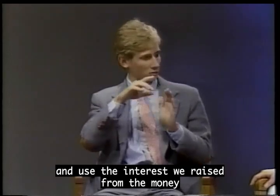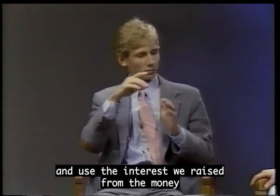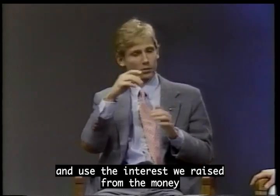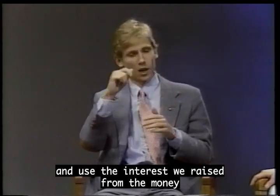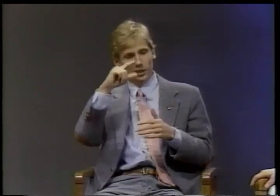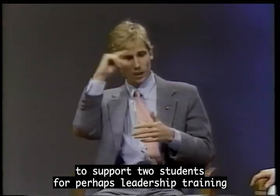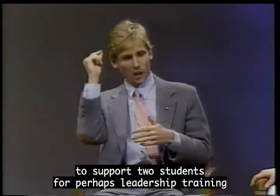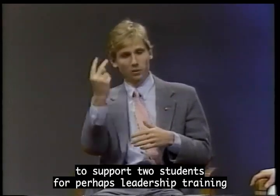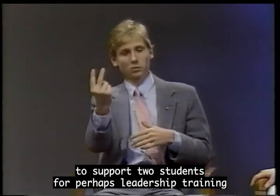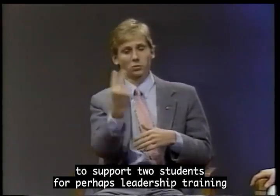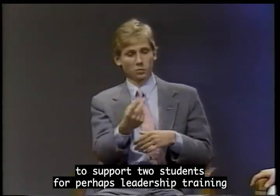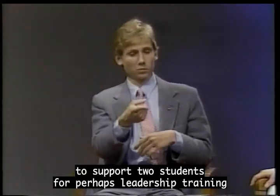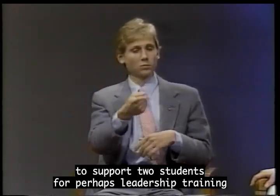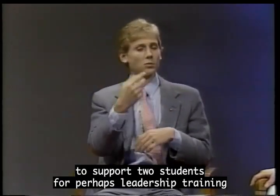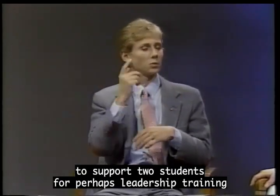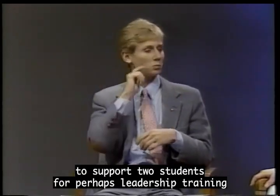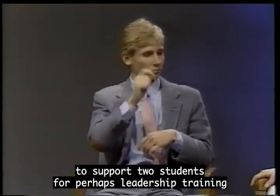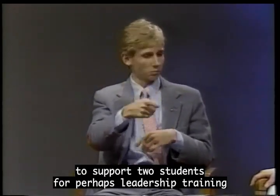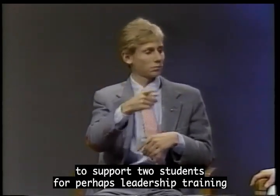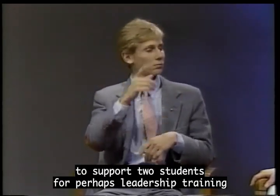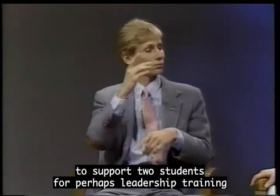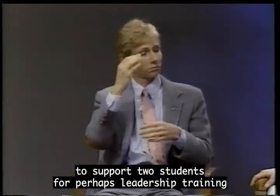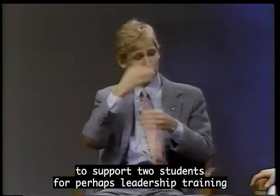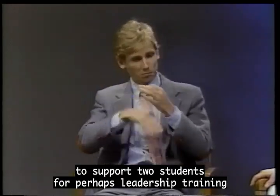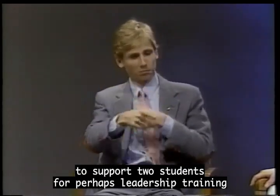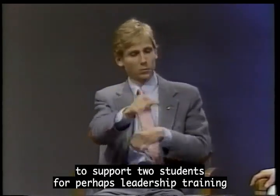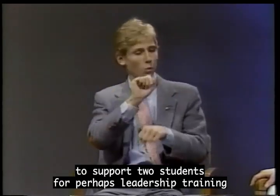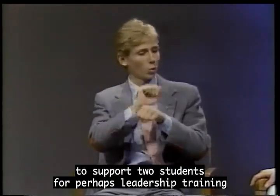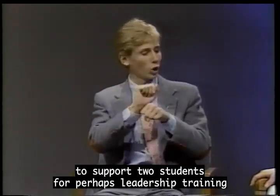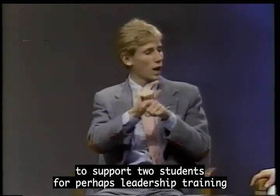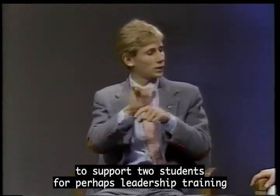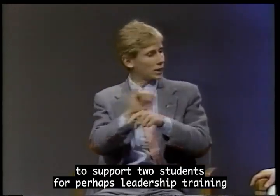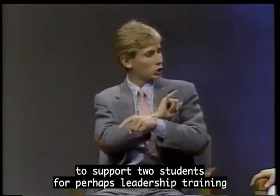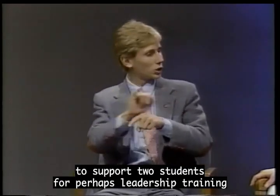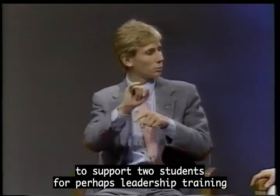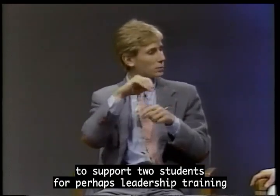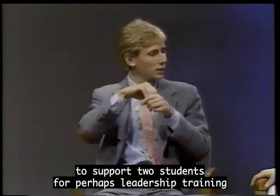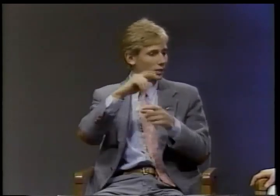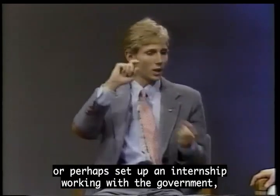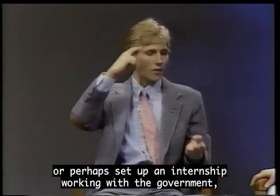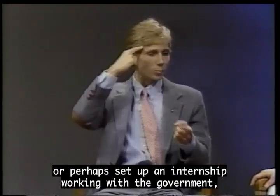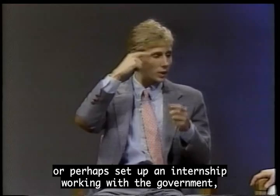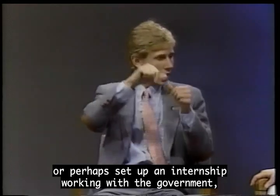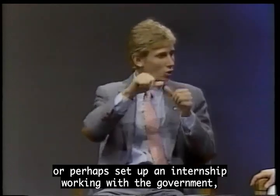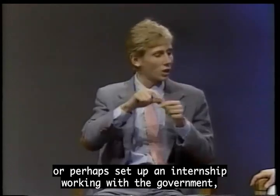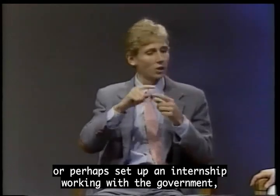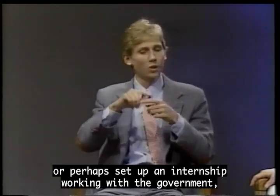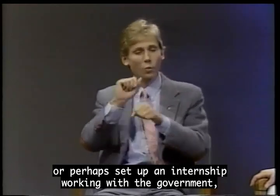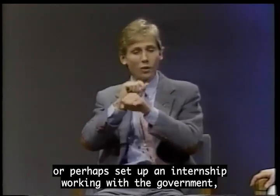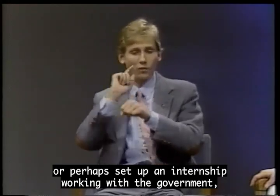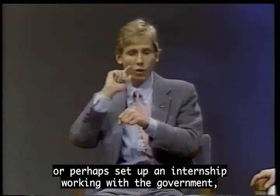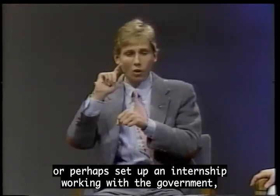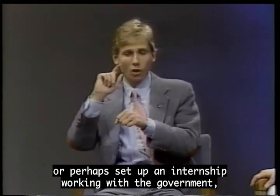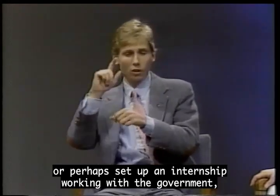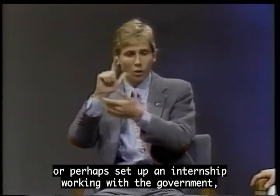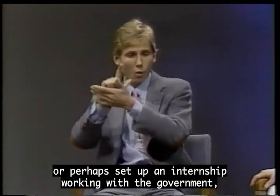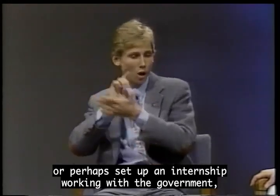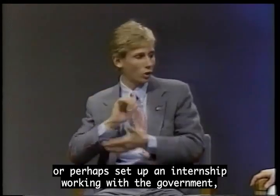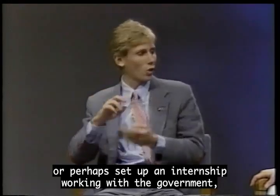money to support two students for perhaps leadership training, or perhaps set up an internship working with